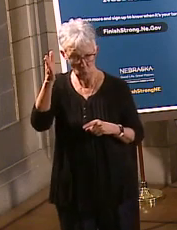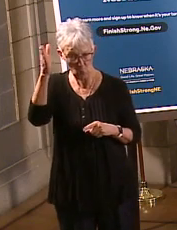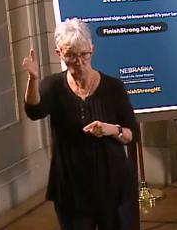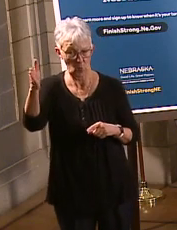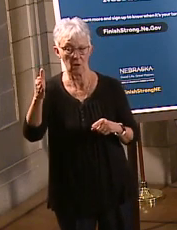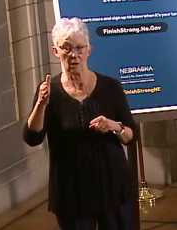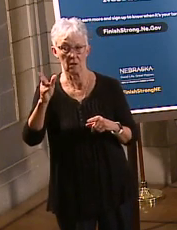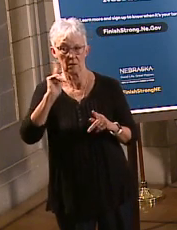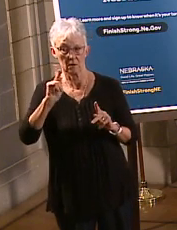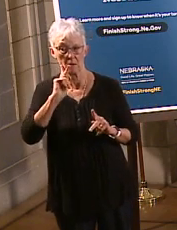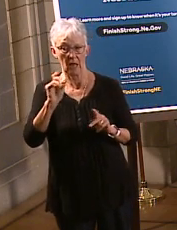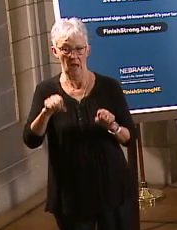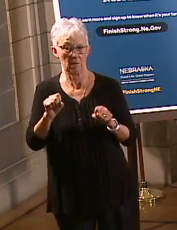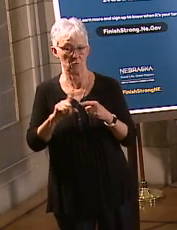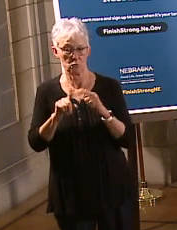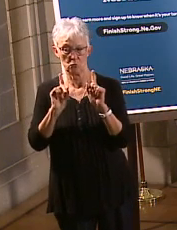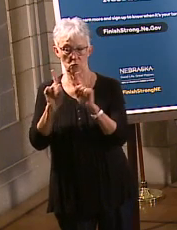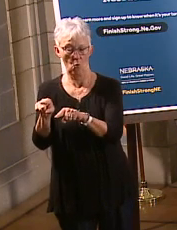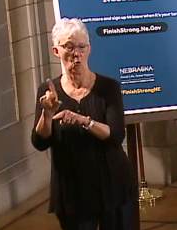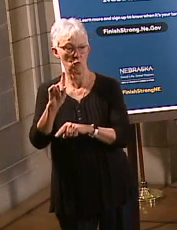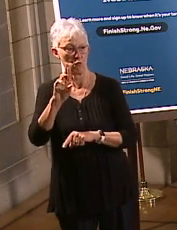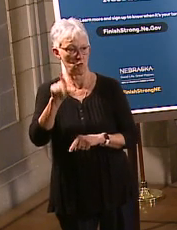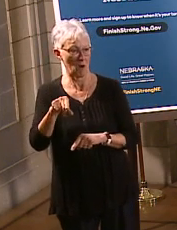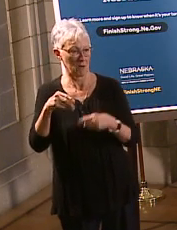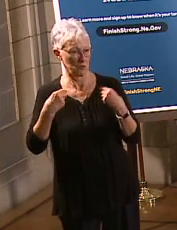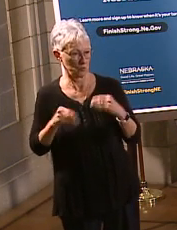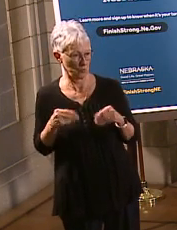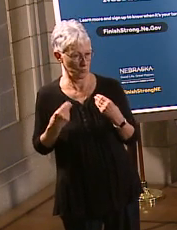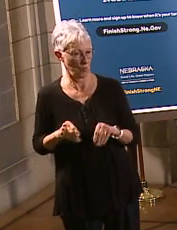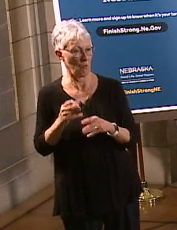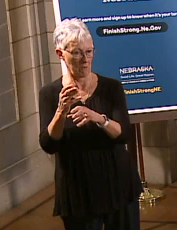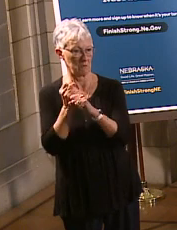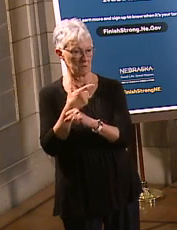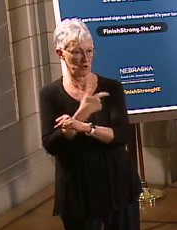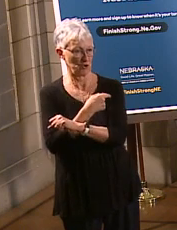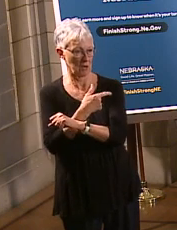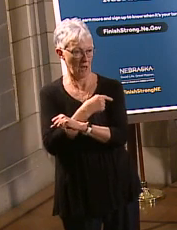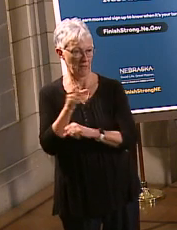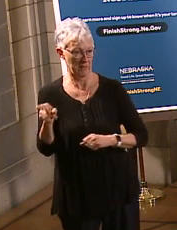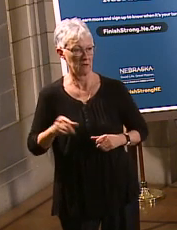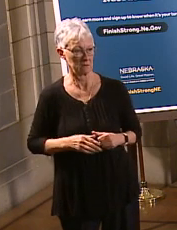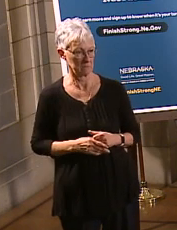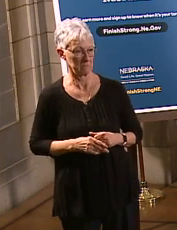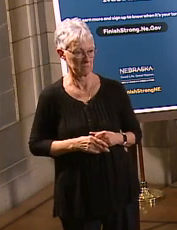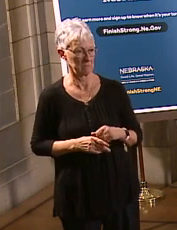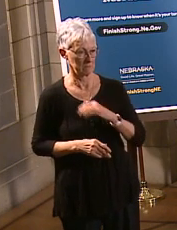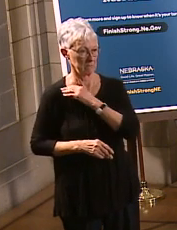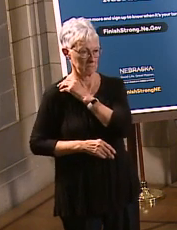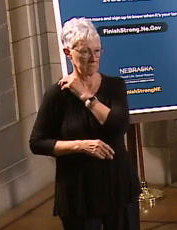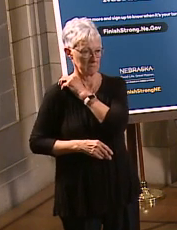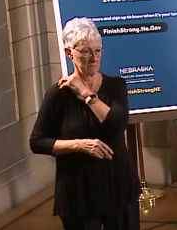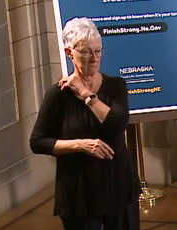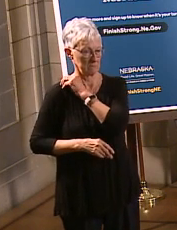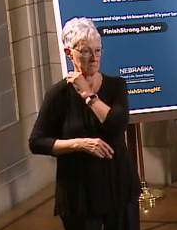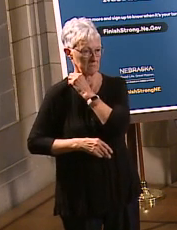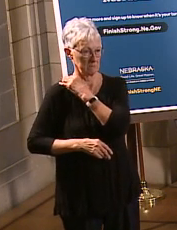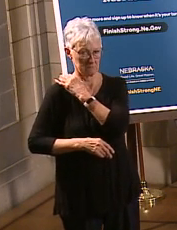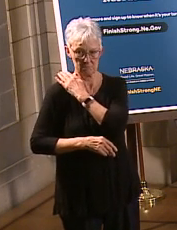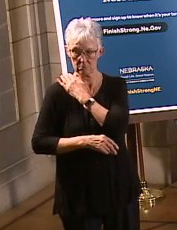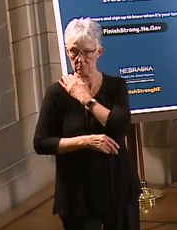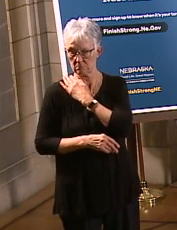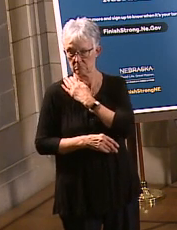of be able to go in and get it. So they're probably not going to be necessarily walk-up clinics per se, but probably just people go to their local pharmacy.